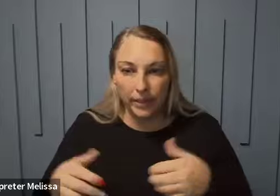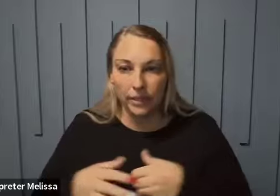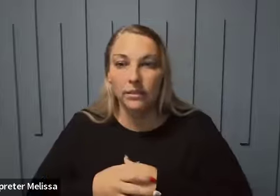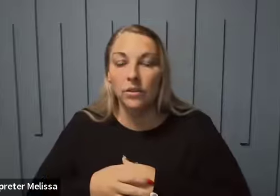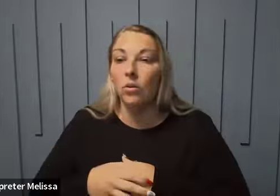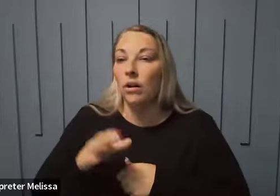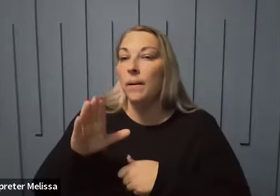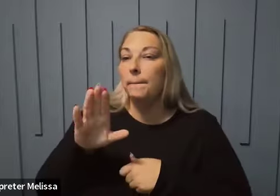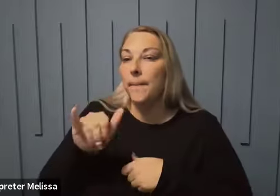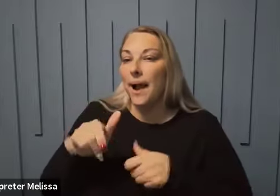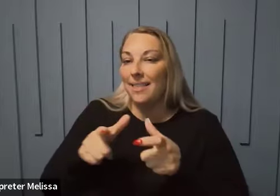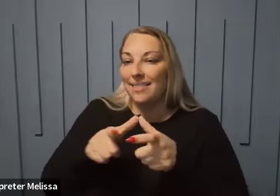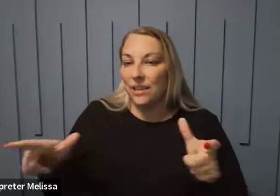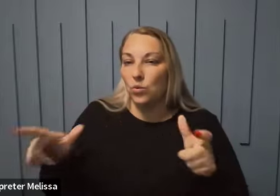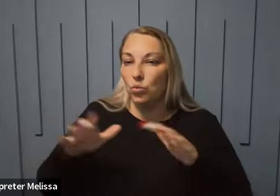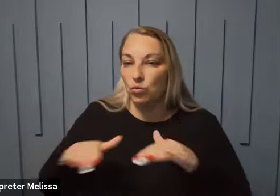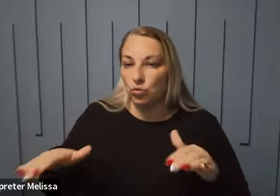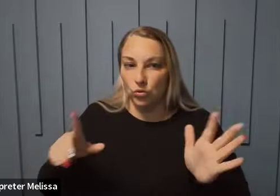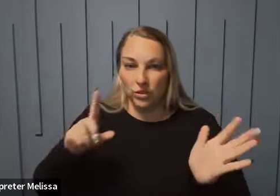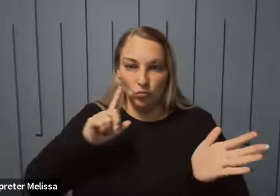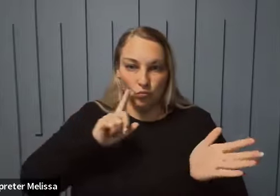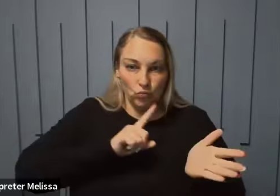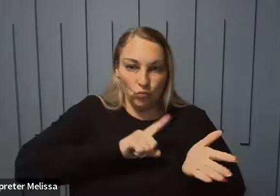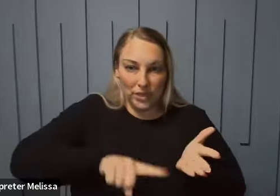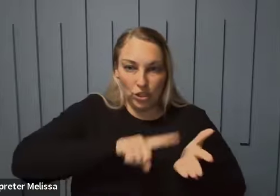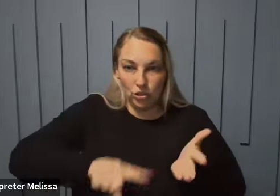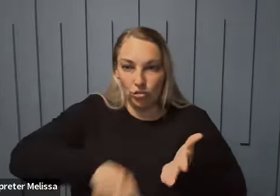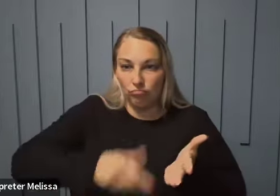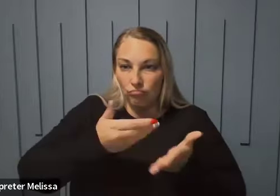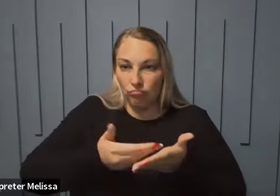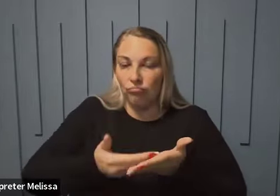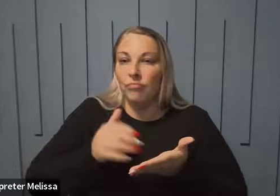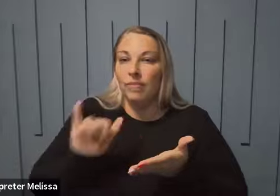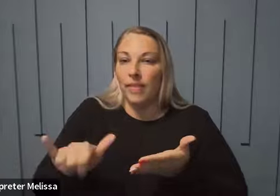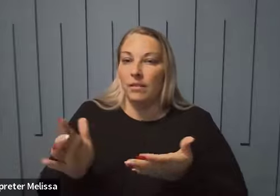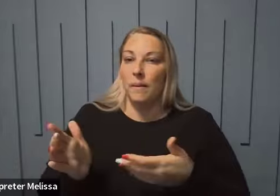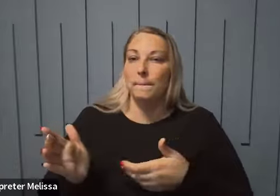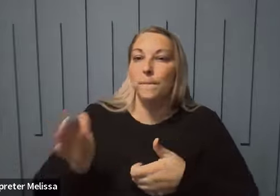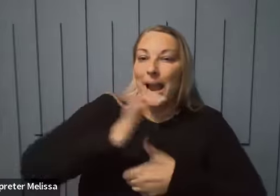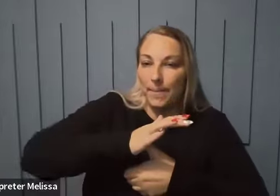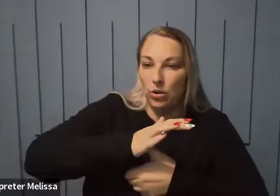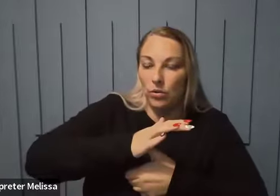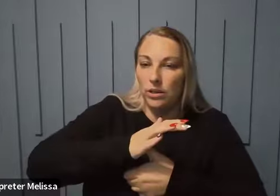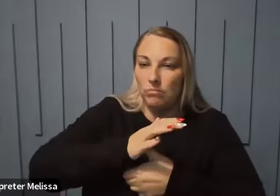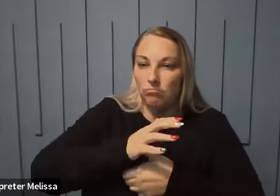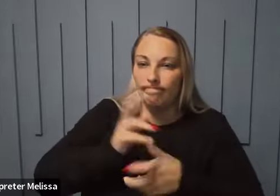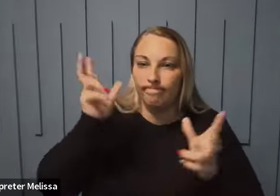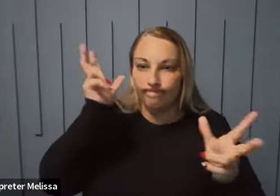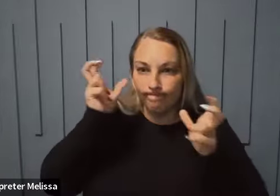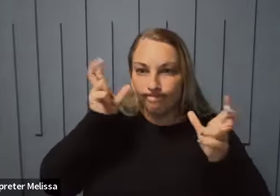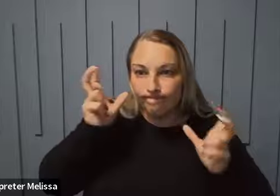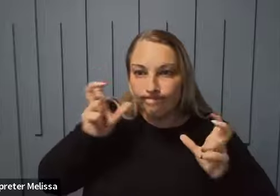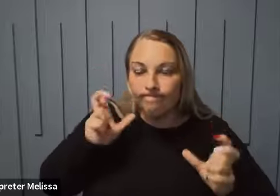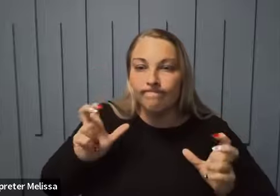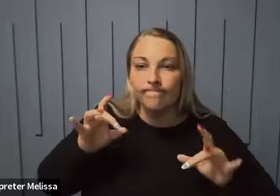research is based on this idea that languages go from a primary form to a secondary form. And it works. I